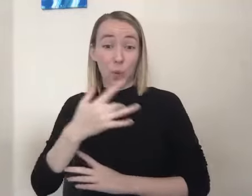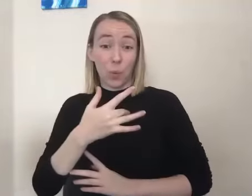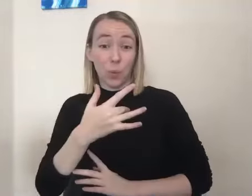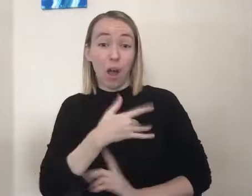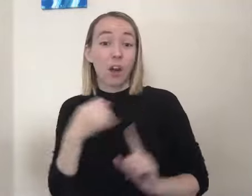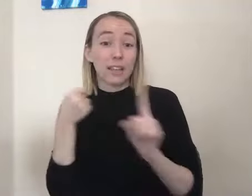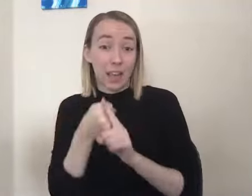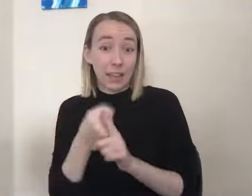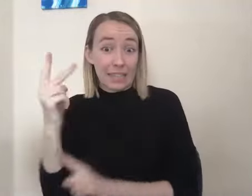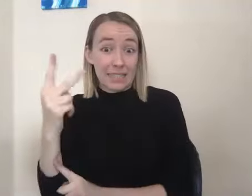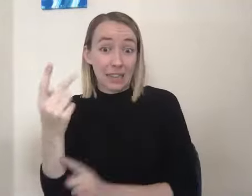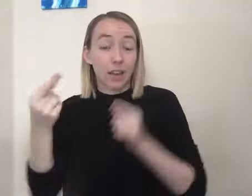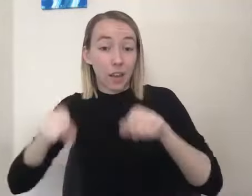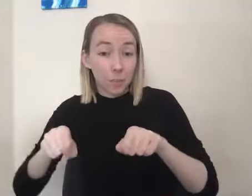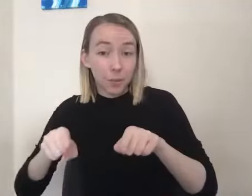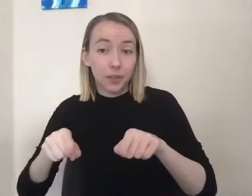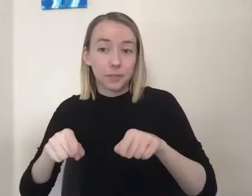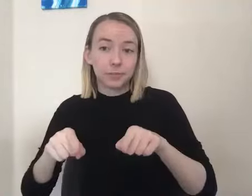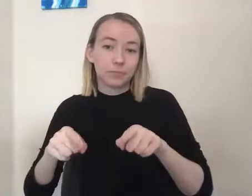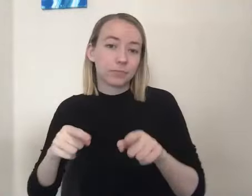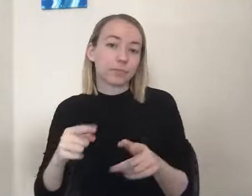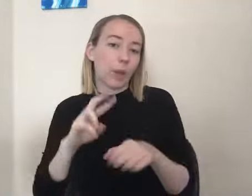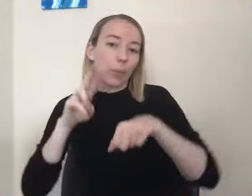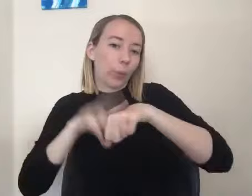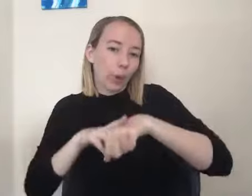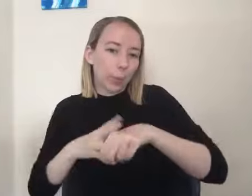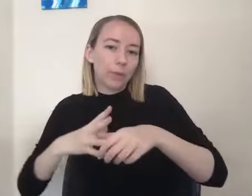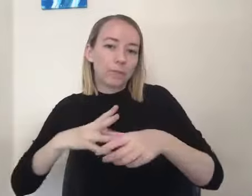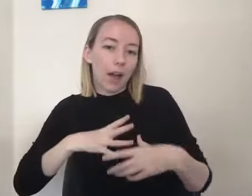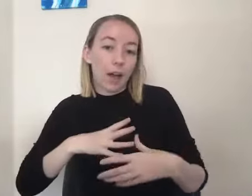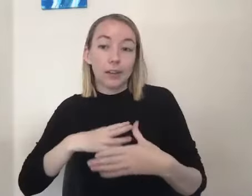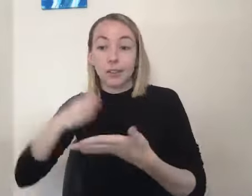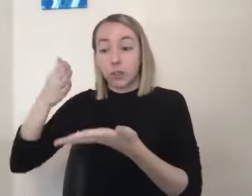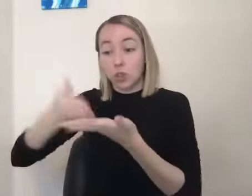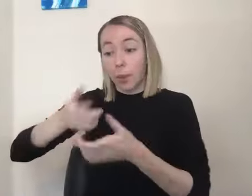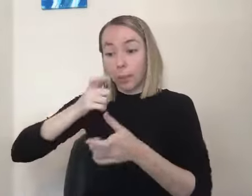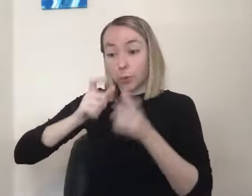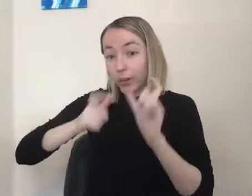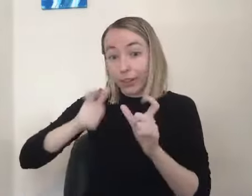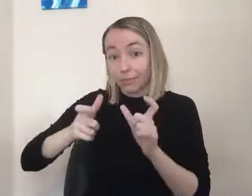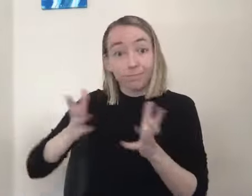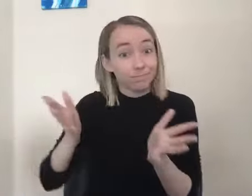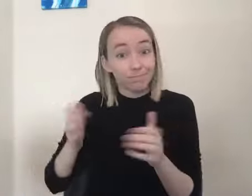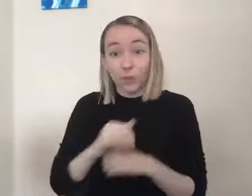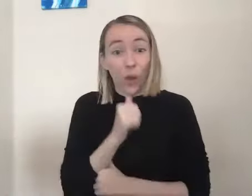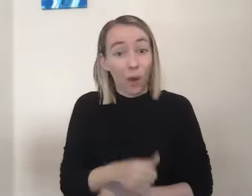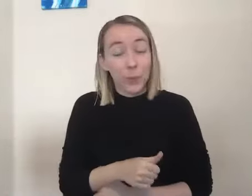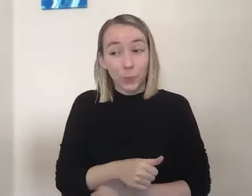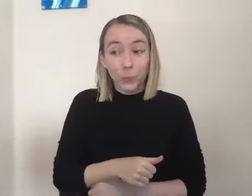what gave me that new beginning of completely letting go was he had 2 heart attacks. And after his second heart